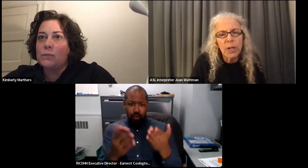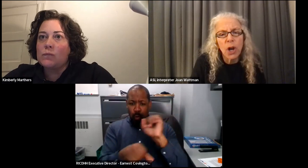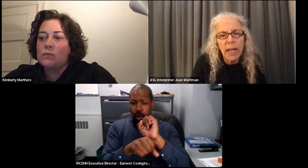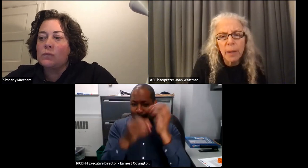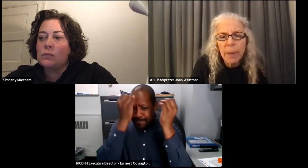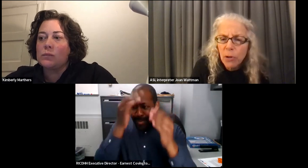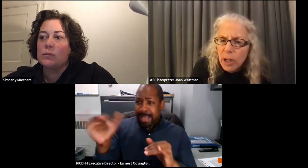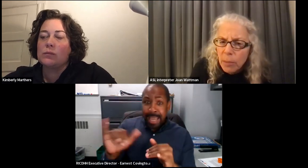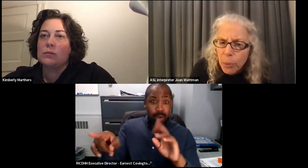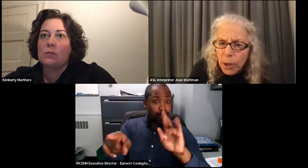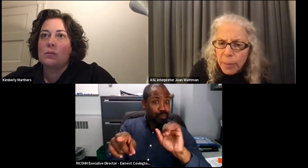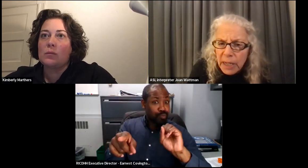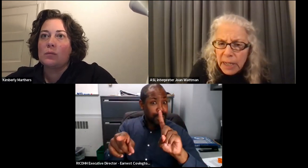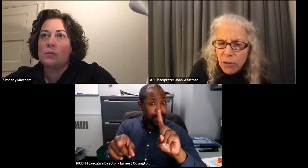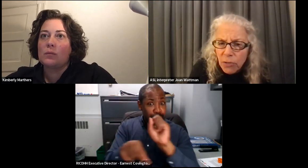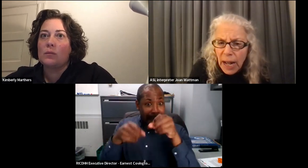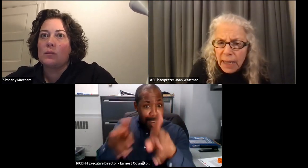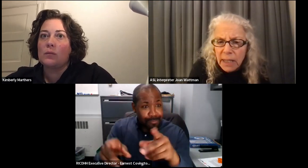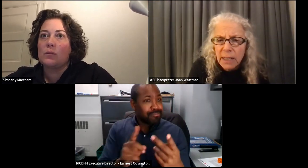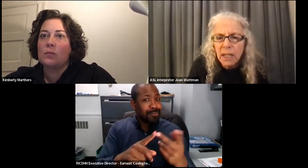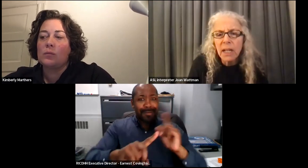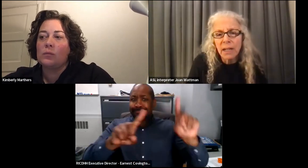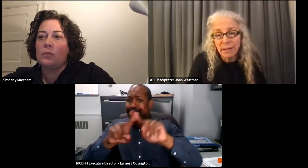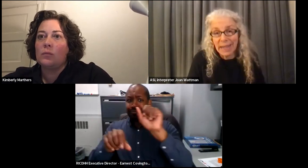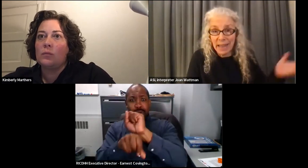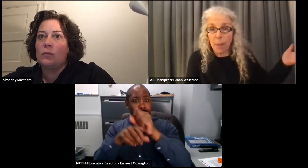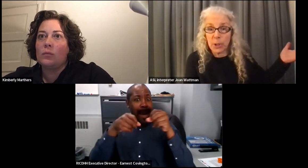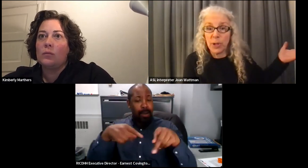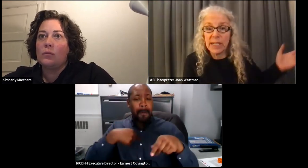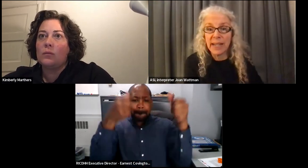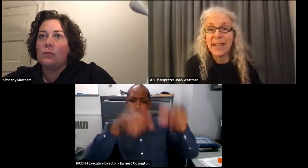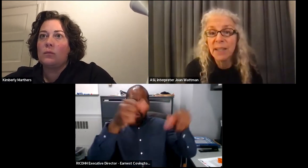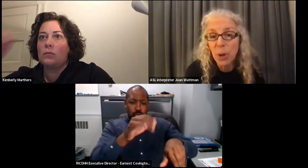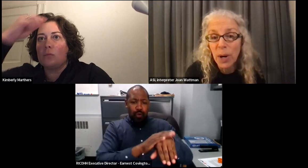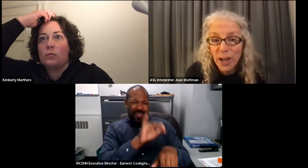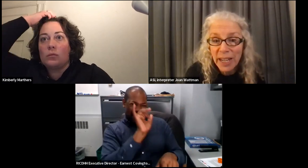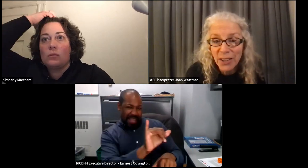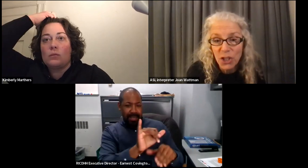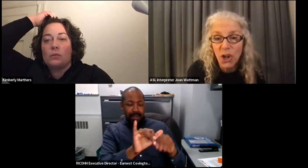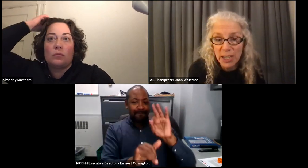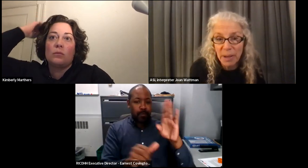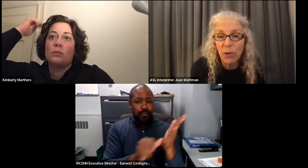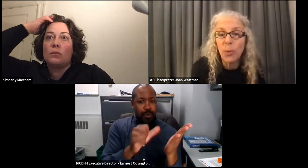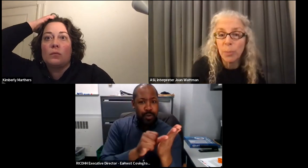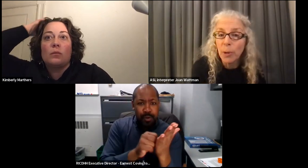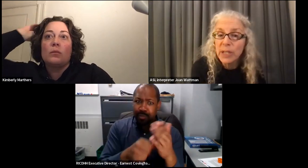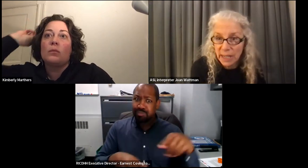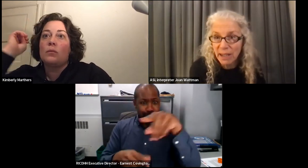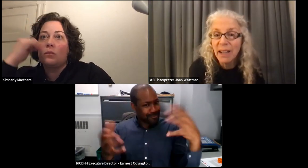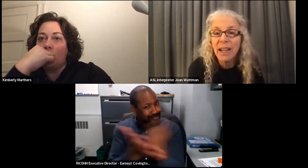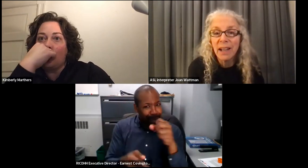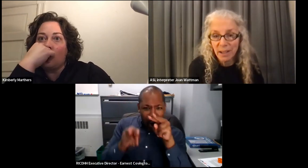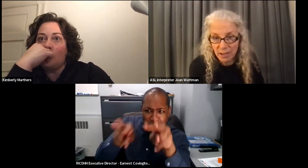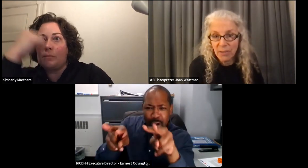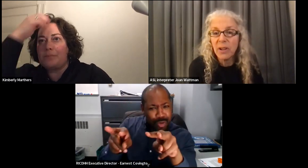where we've been talking about employment here in Rhode Island, like the opportunities that Nancy McGuire Heath just talked about. We're